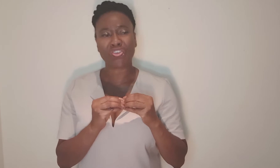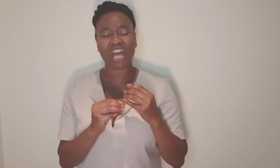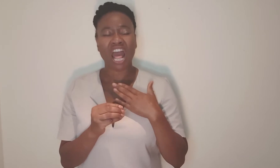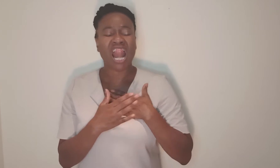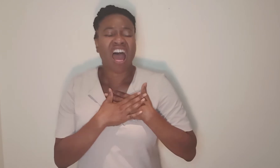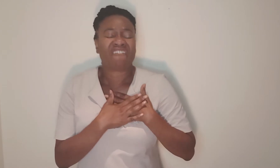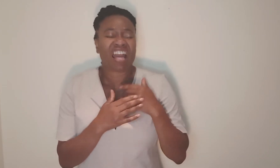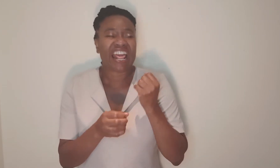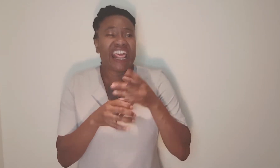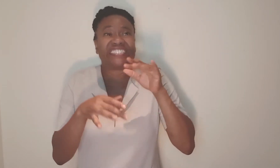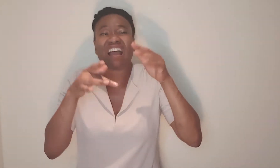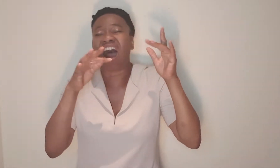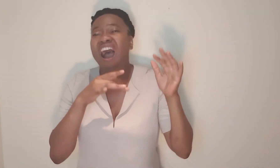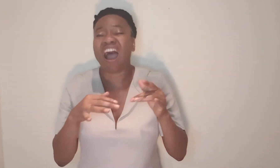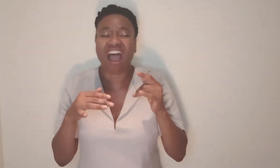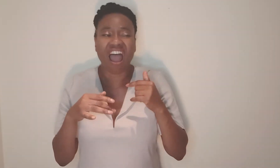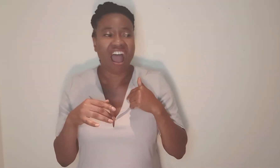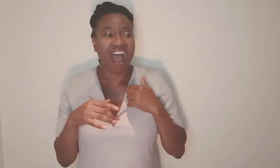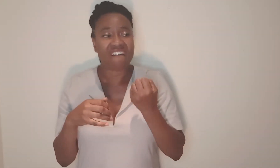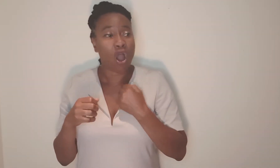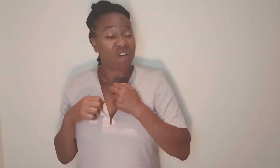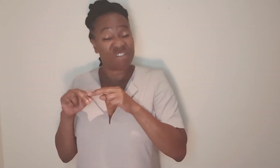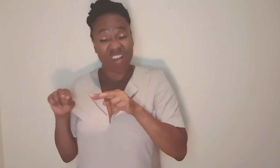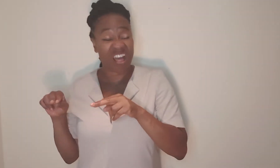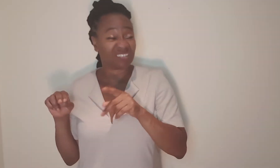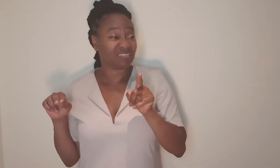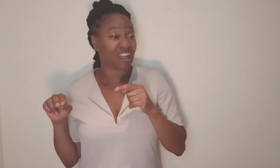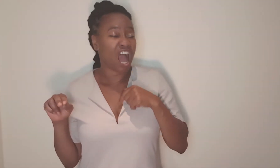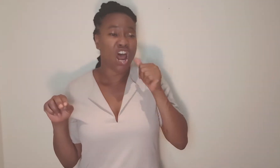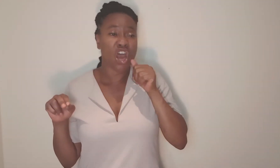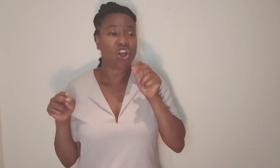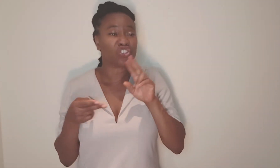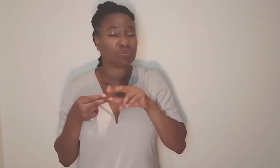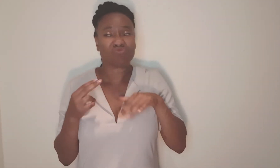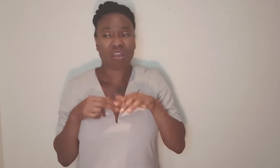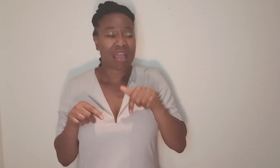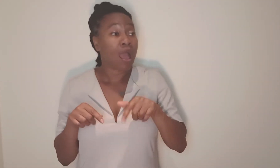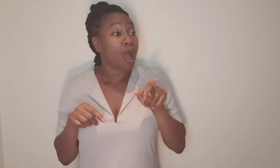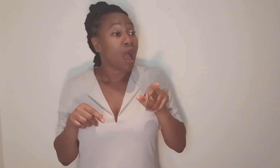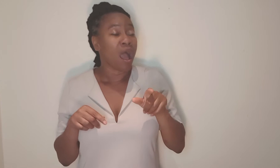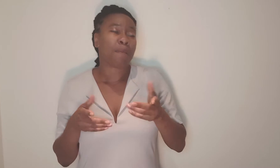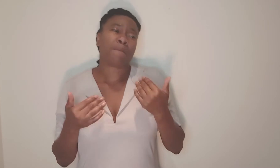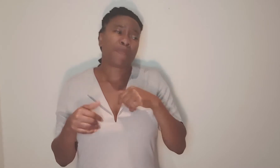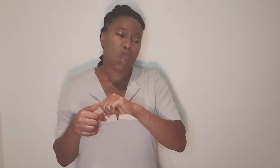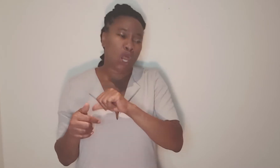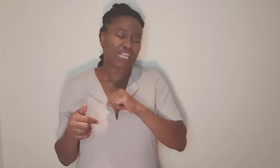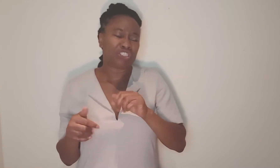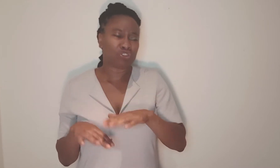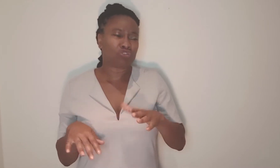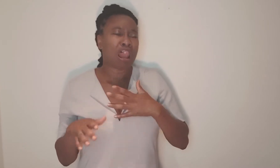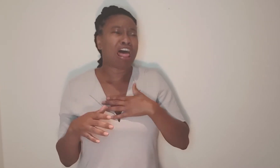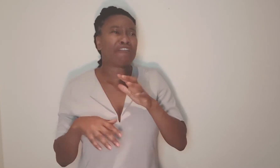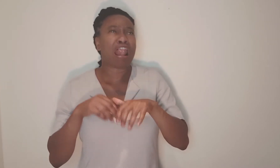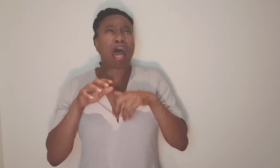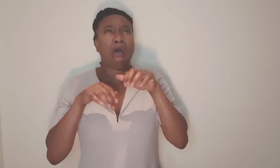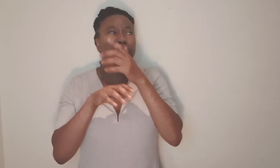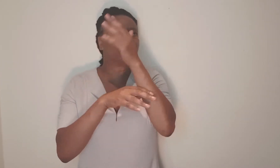know all the cut-throughs around here. I've got my own place, and to be honest with you, what kid doesn't want to learn how to climb trees?